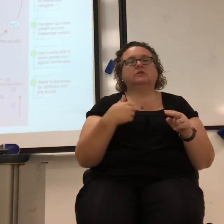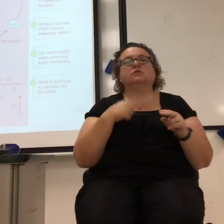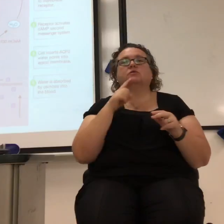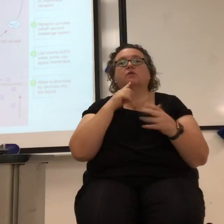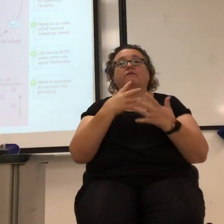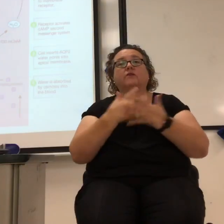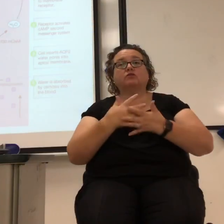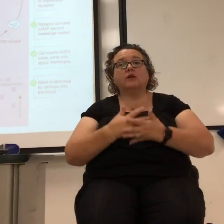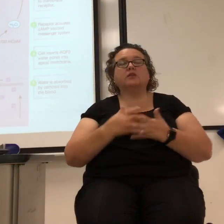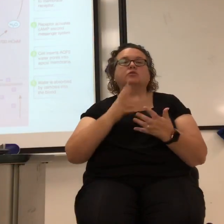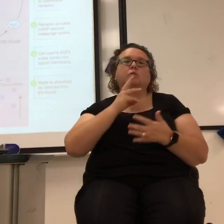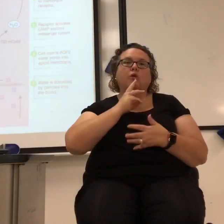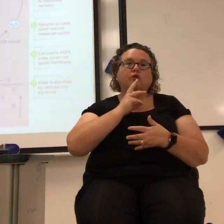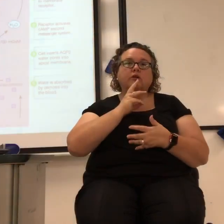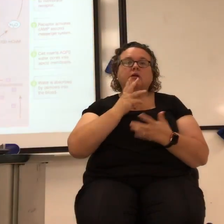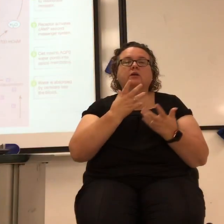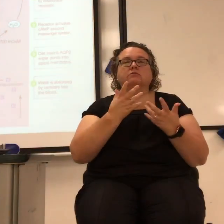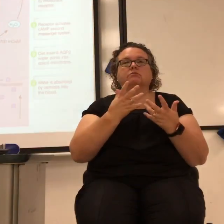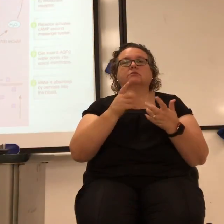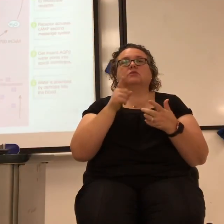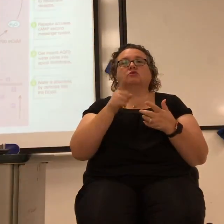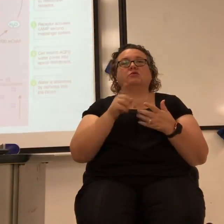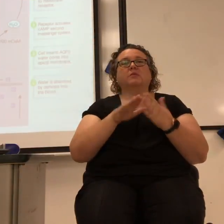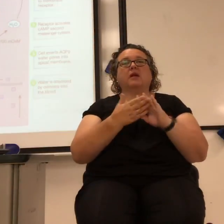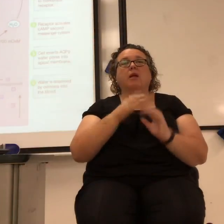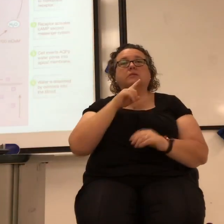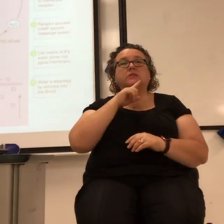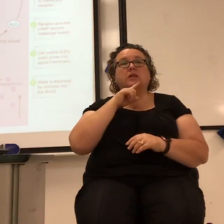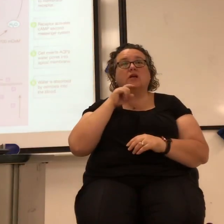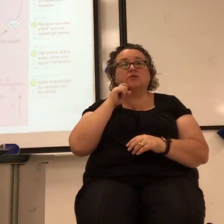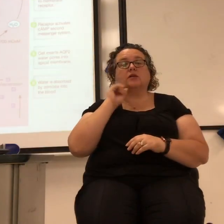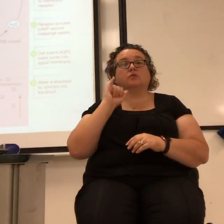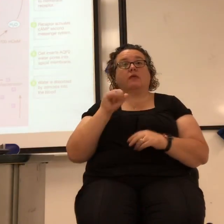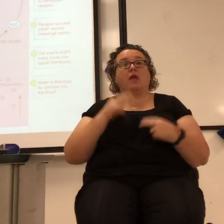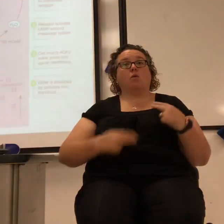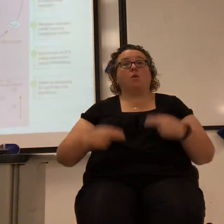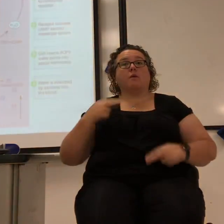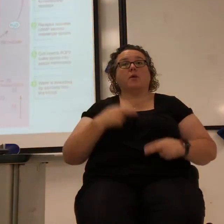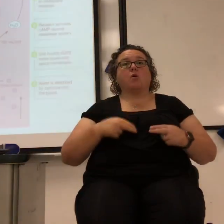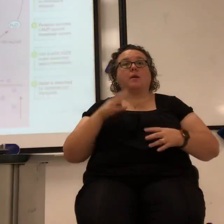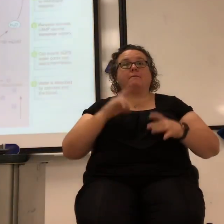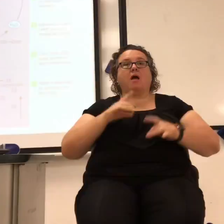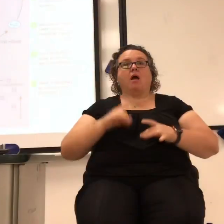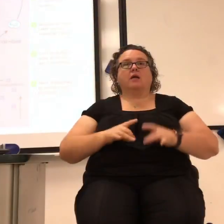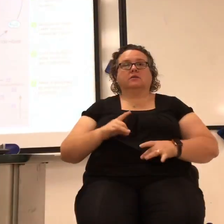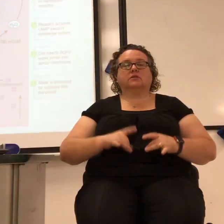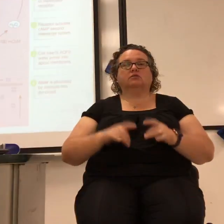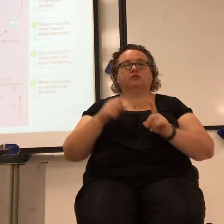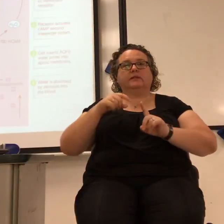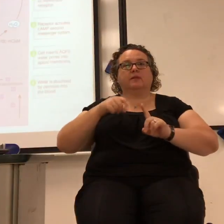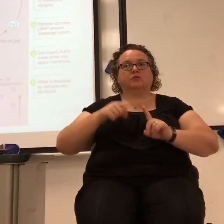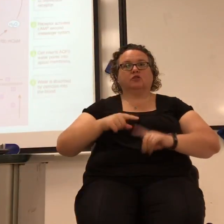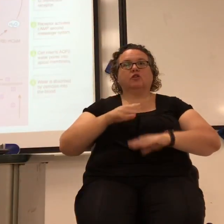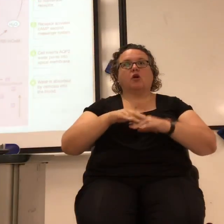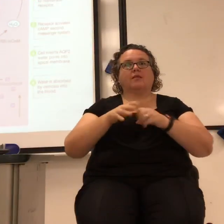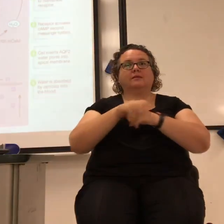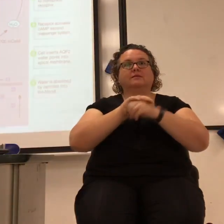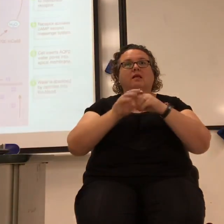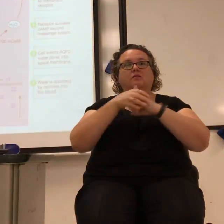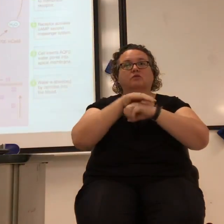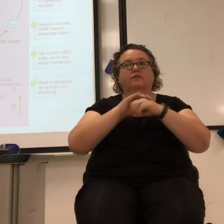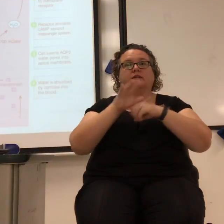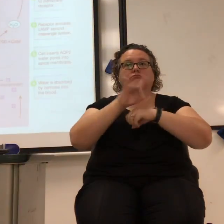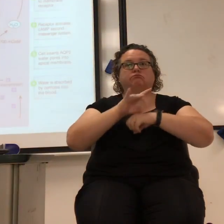here, it's watery, and you're dehydrated. So this hormone binds its receptor on the cell surface. It sends a second